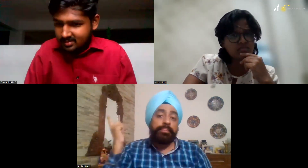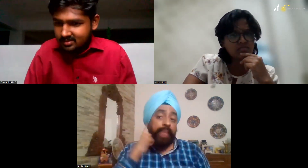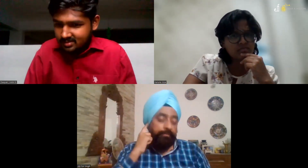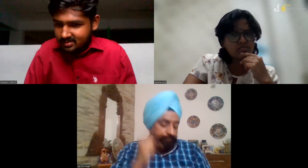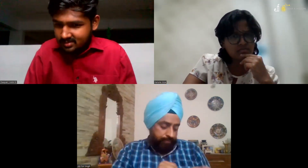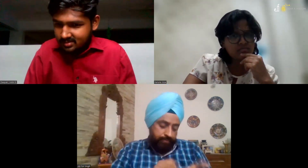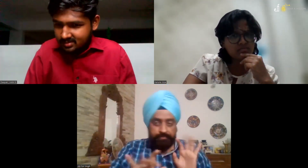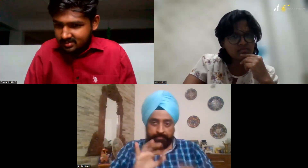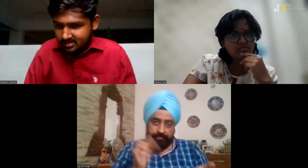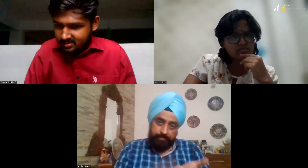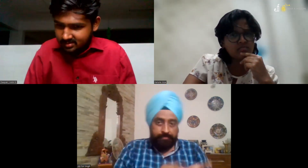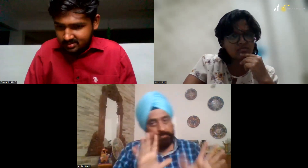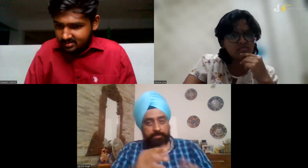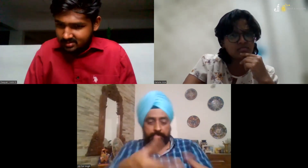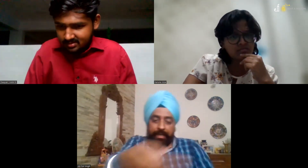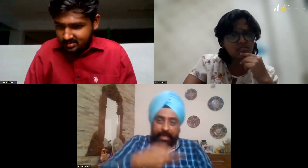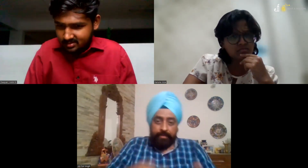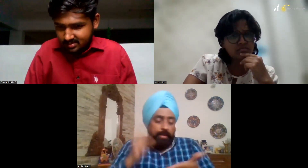So on the airport,